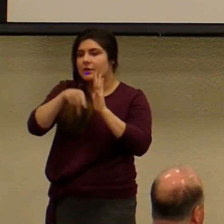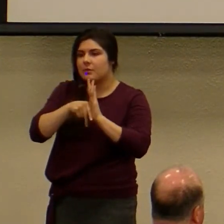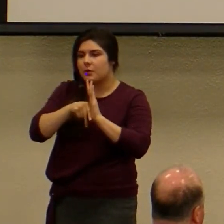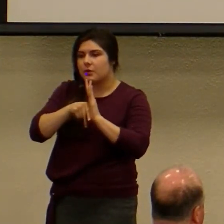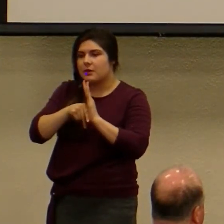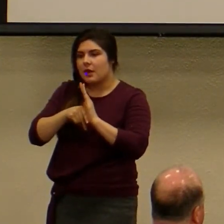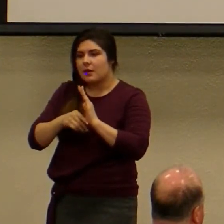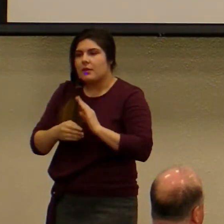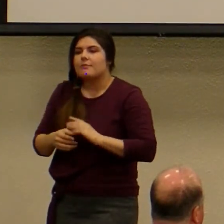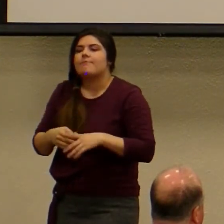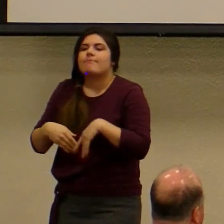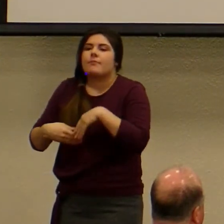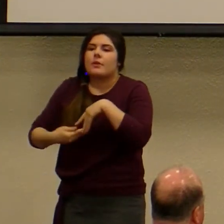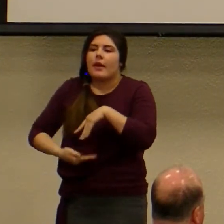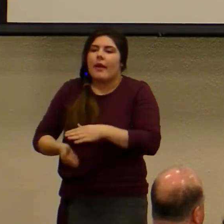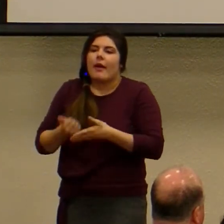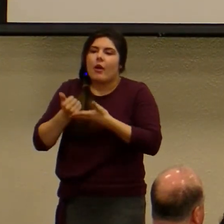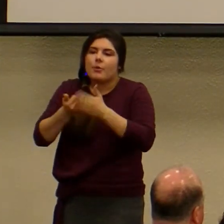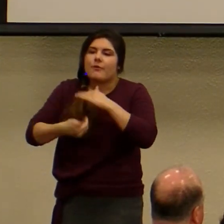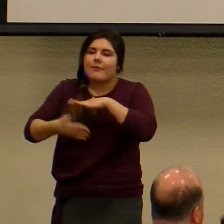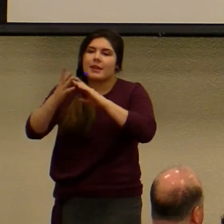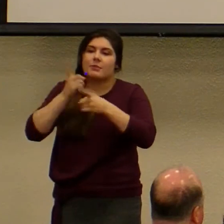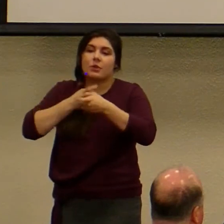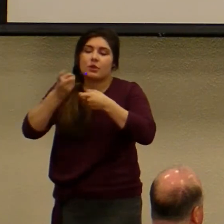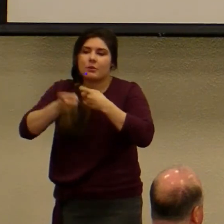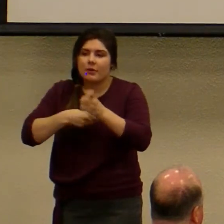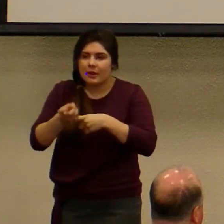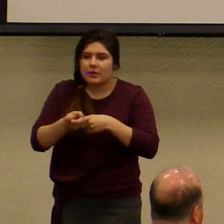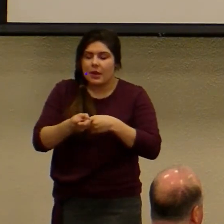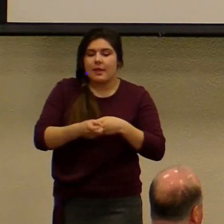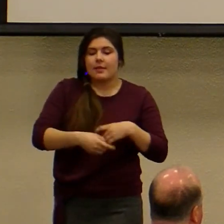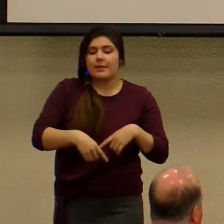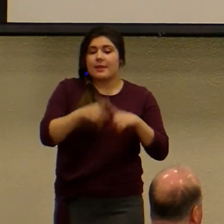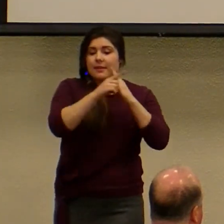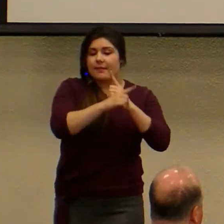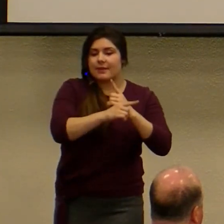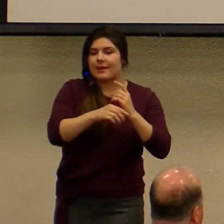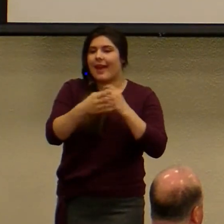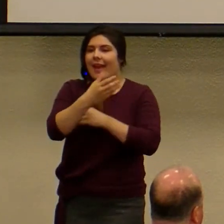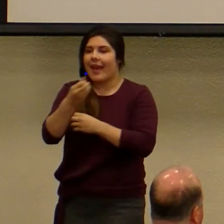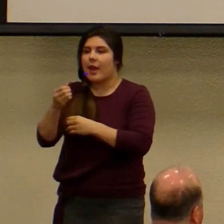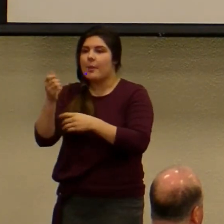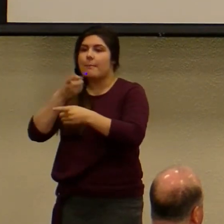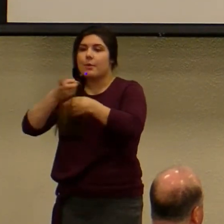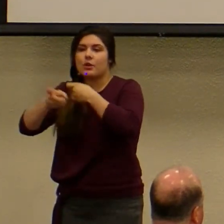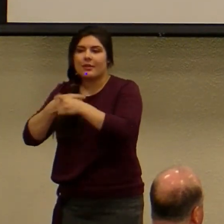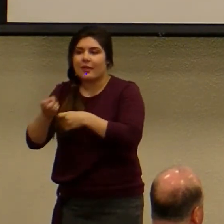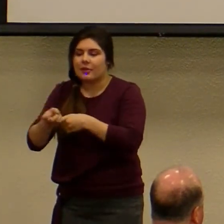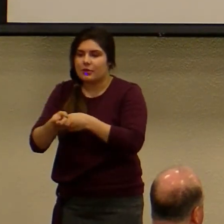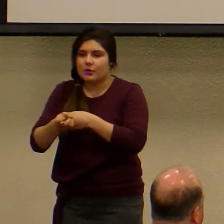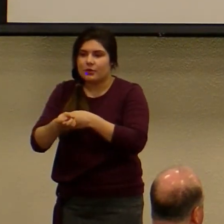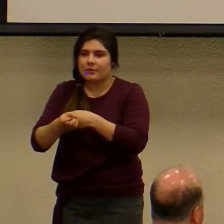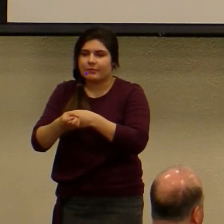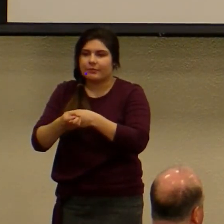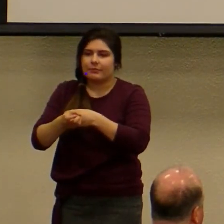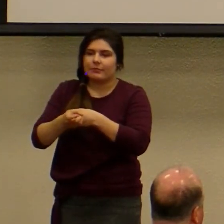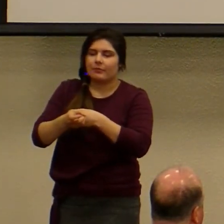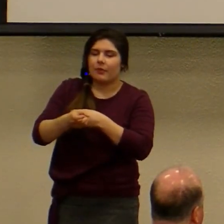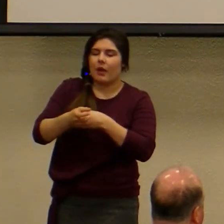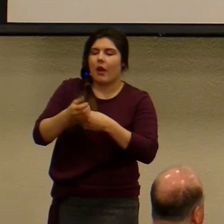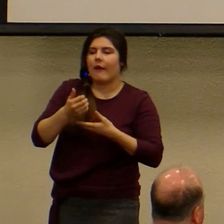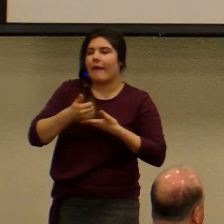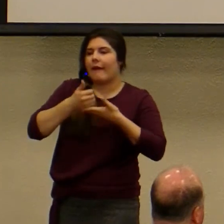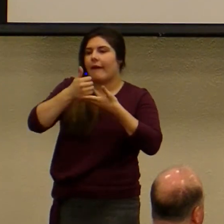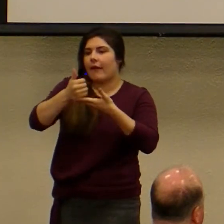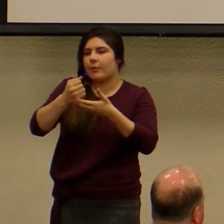persecution. The defense and the distinction are undergirded not just by the mechanics of defending the faith, but they're